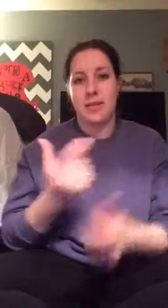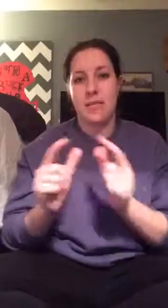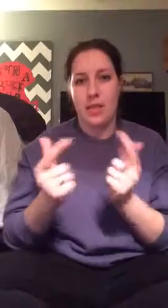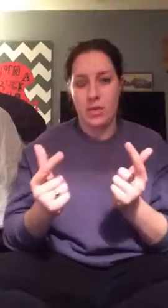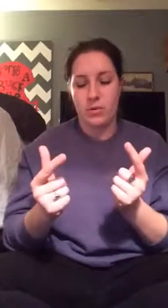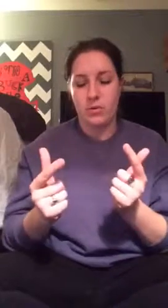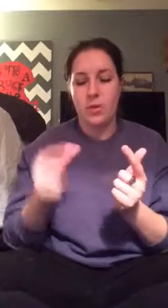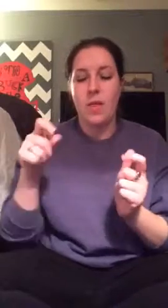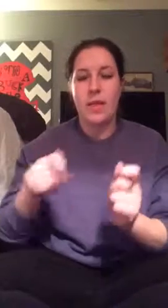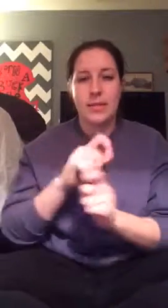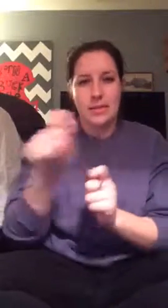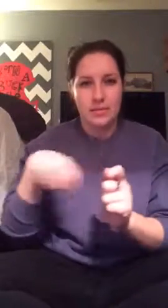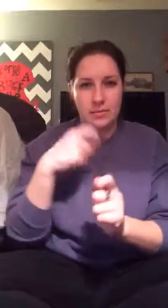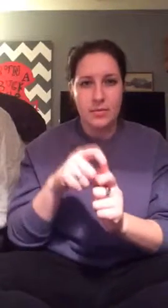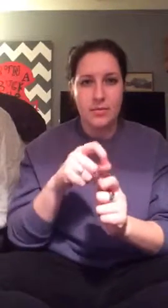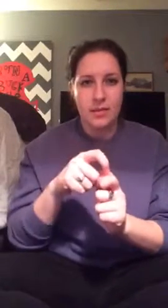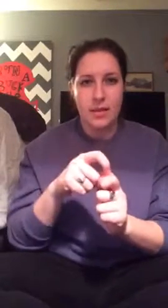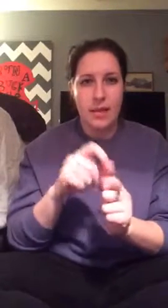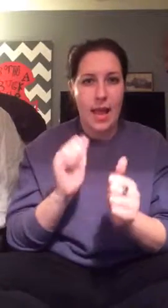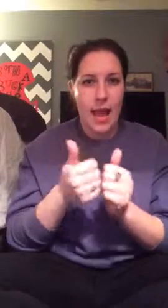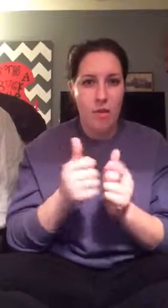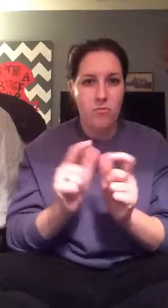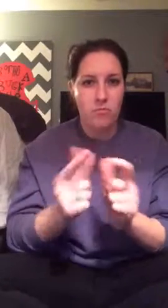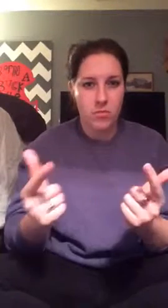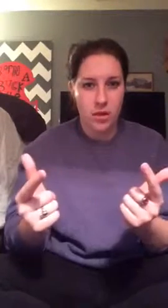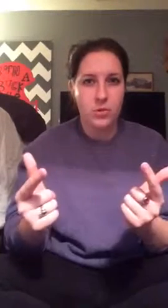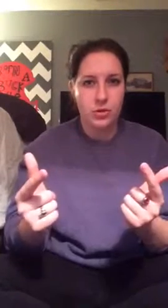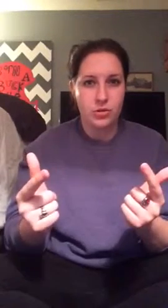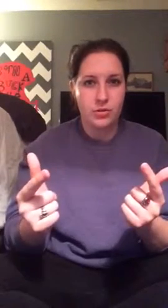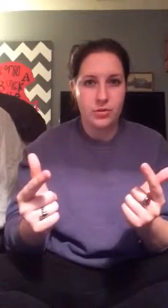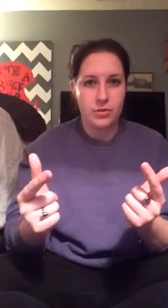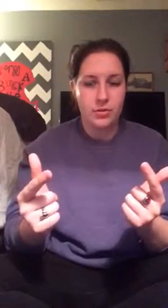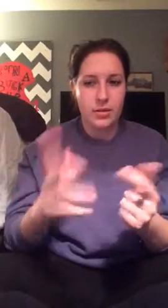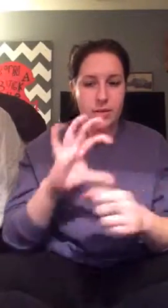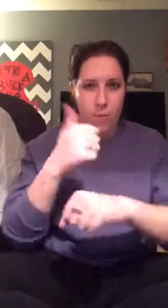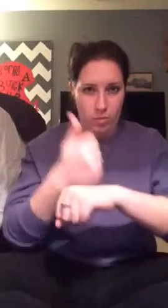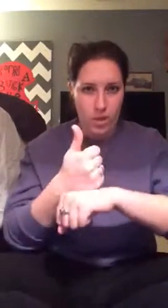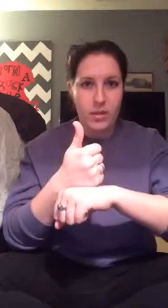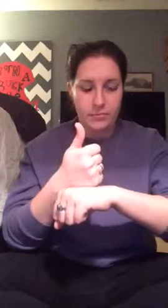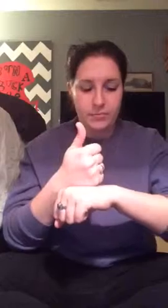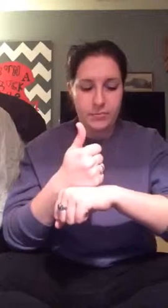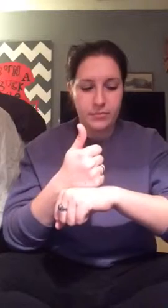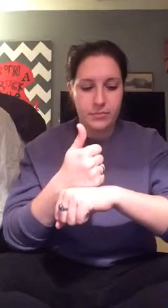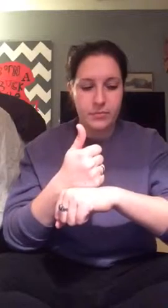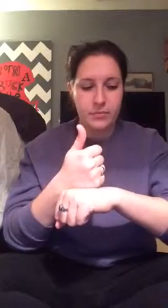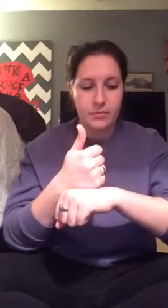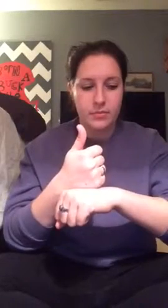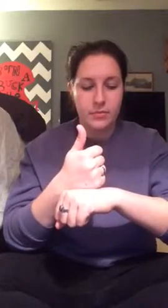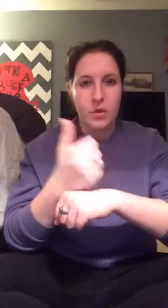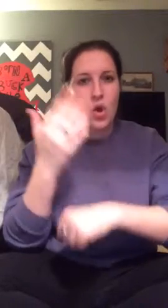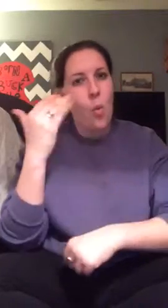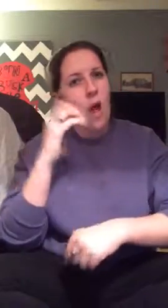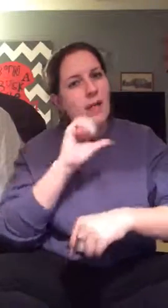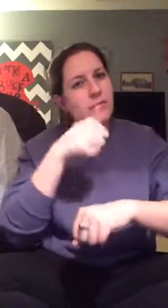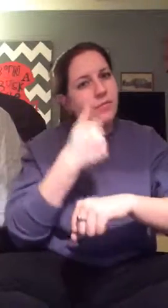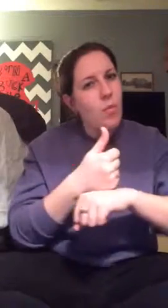about how the expression process occurs. So the Wernicke's area formulates the message. Okay? Why does it formulate the message? Because it is the center